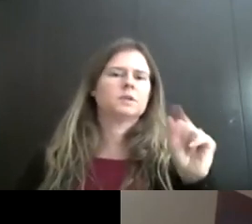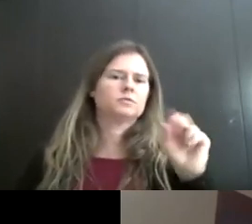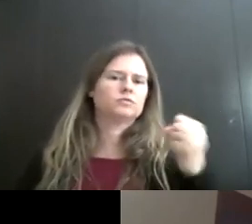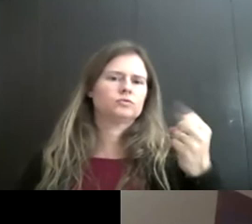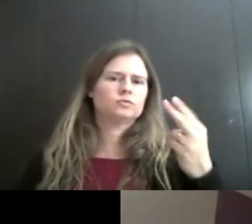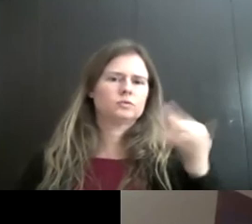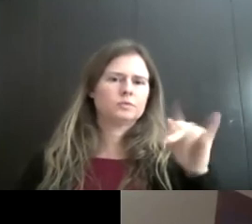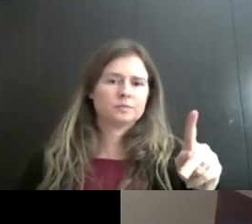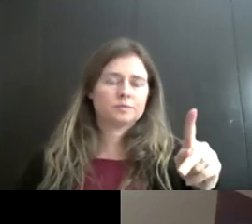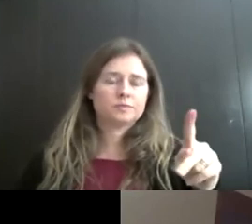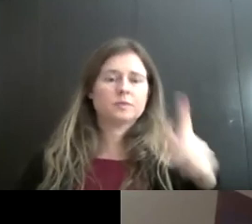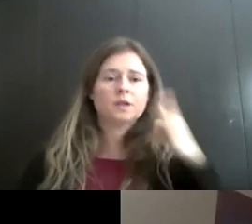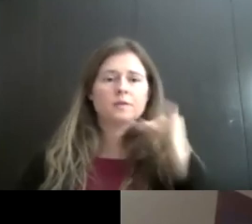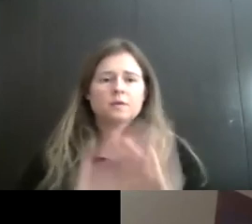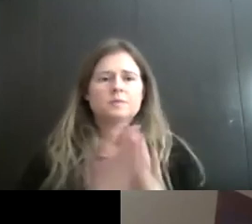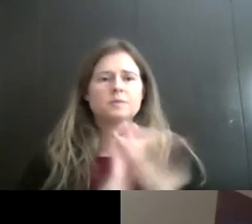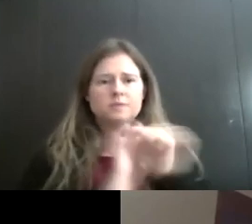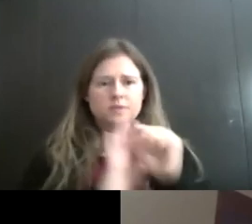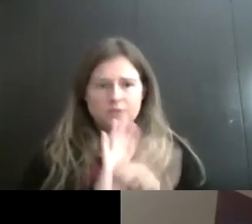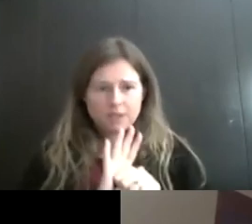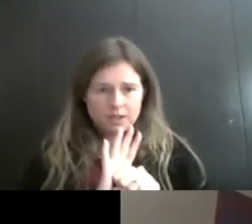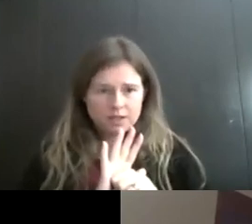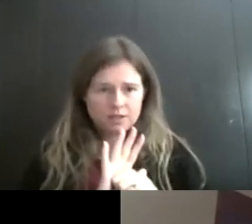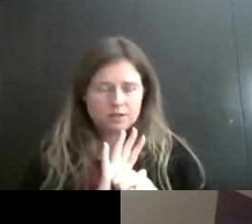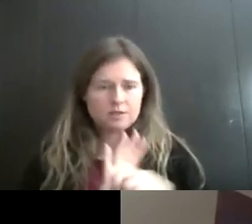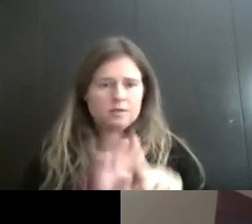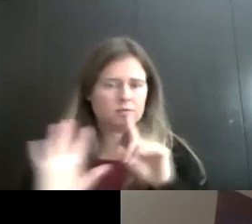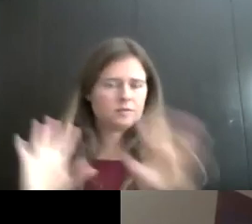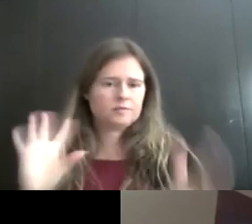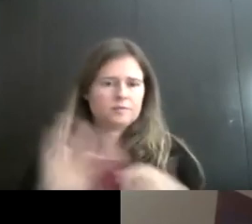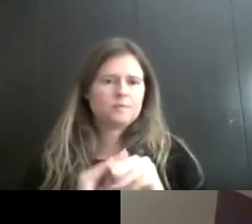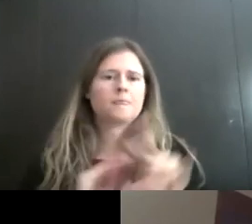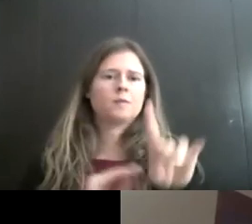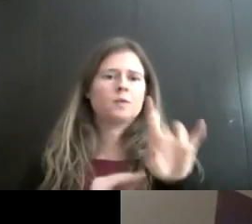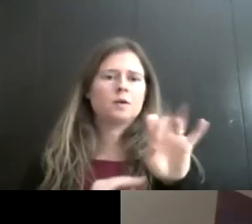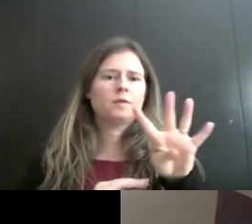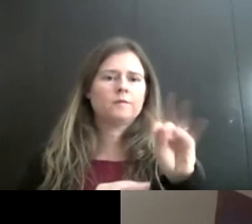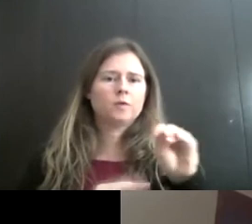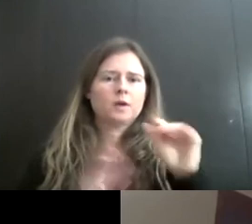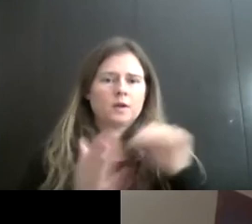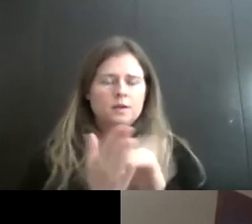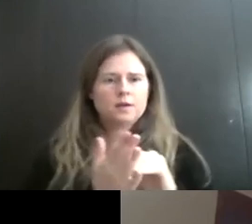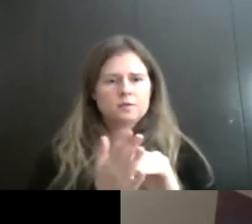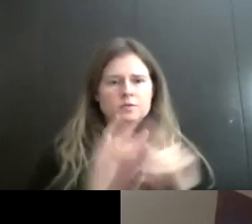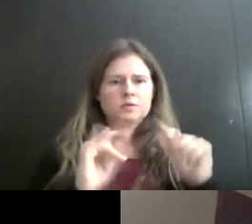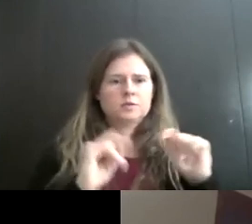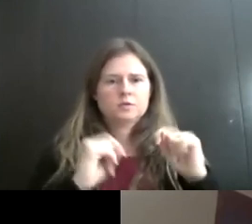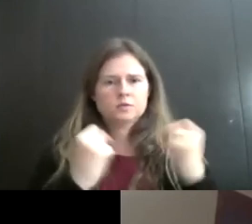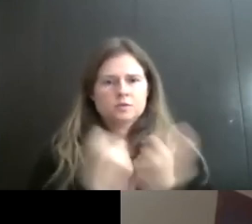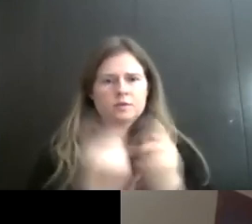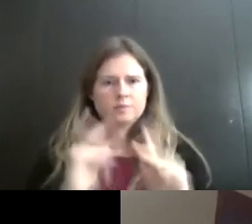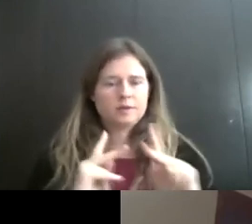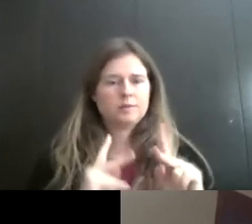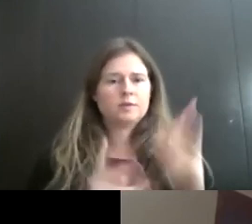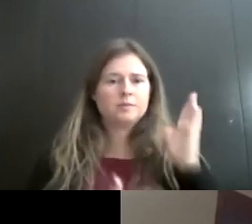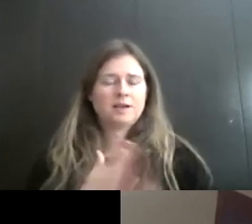When California became a state, there was 140,000 California tribal people in the whole state. By the end of the bounty